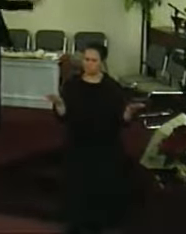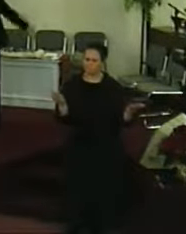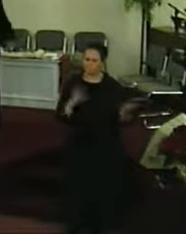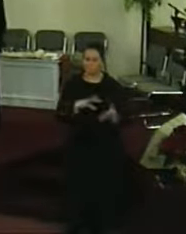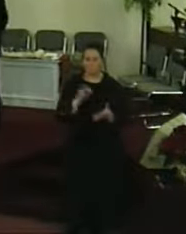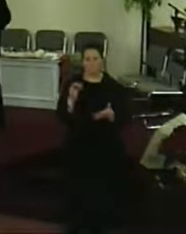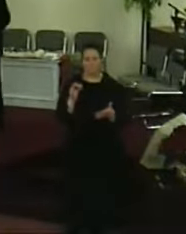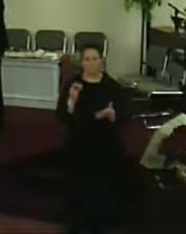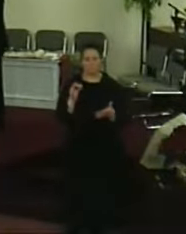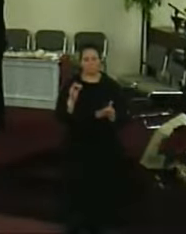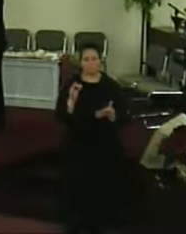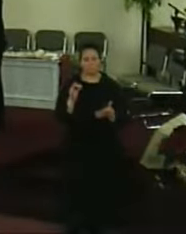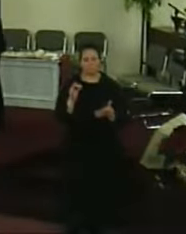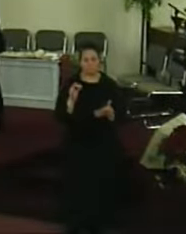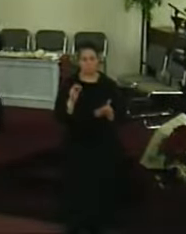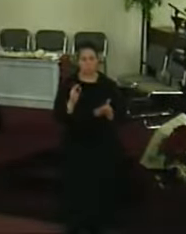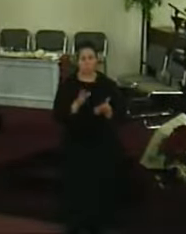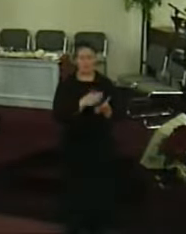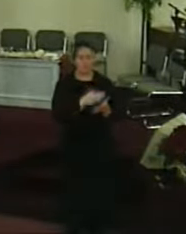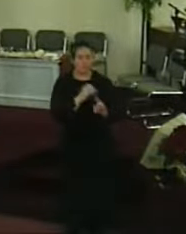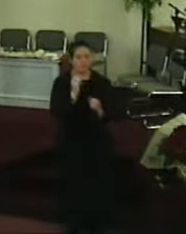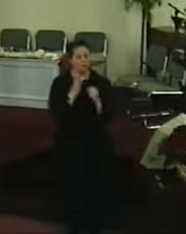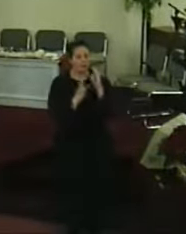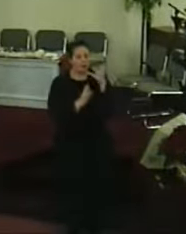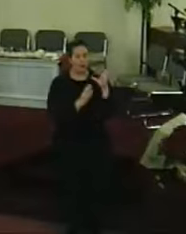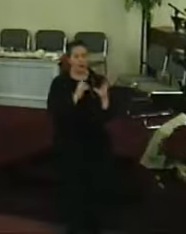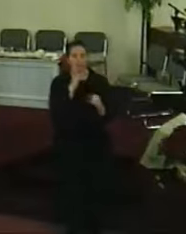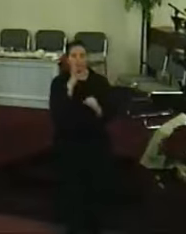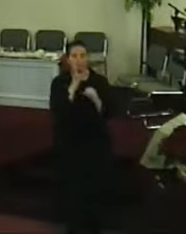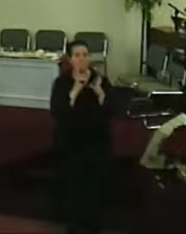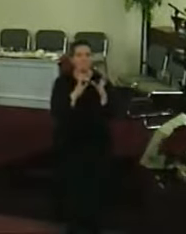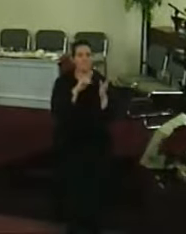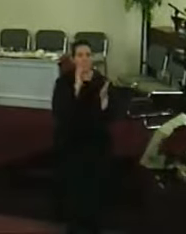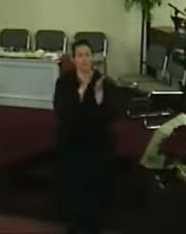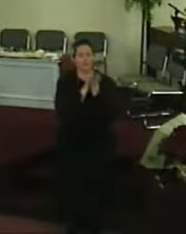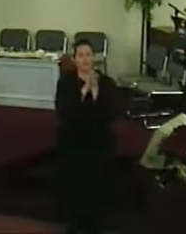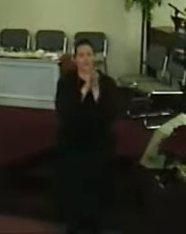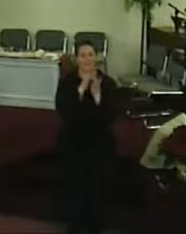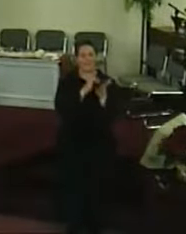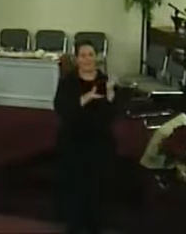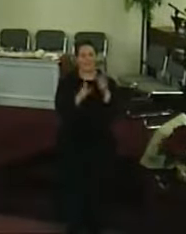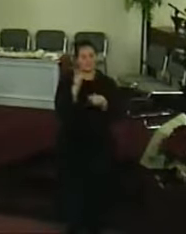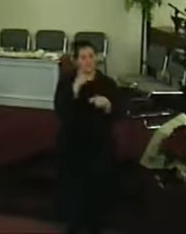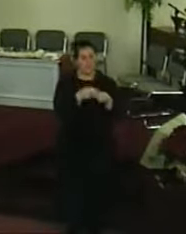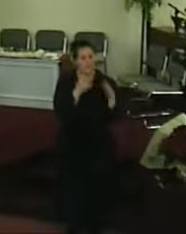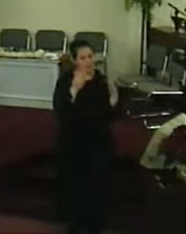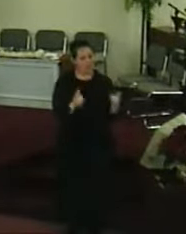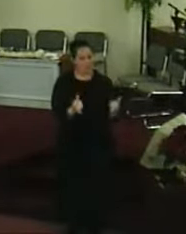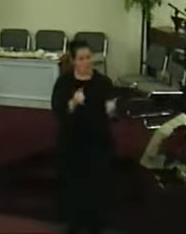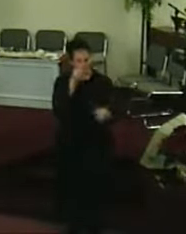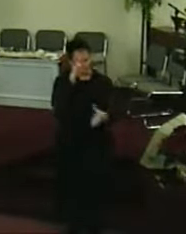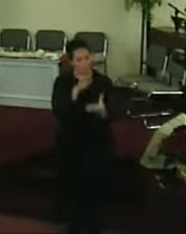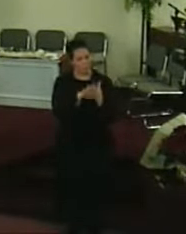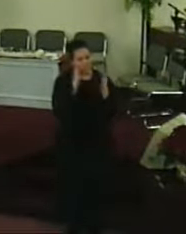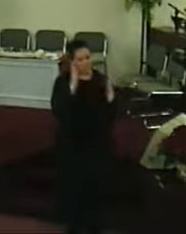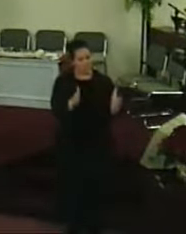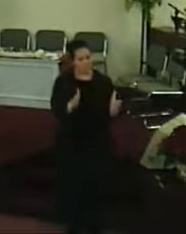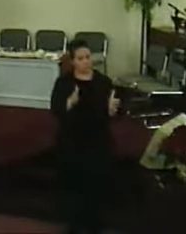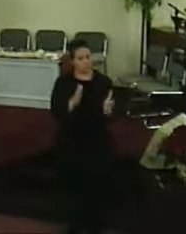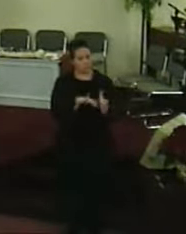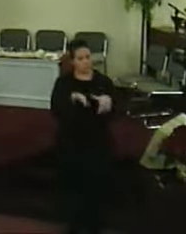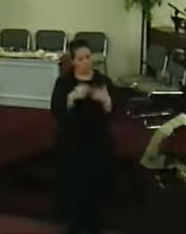the songs tonight, we prayed in Jesus' name tonight. We are believers in the Word of God, and yet